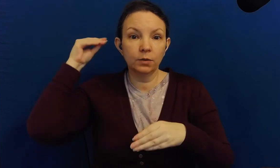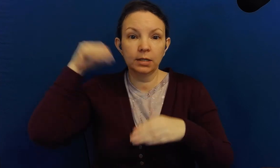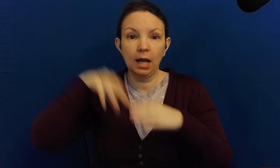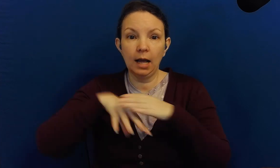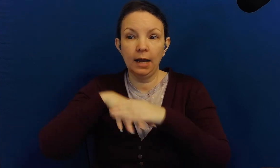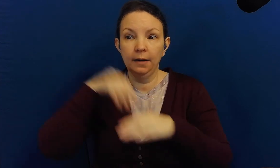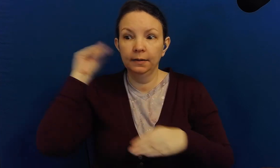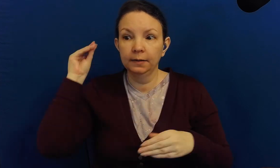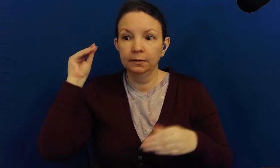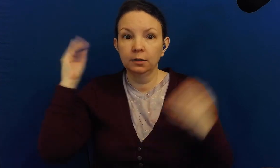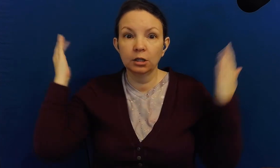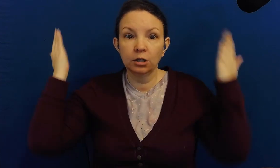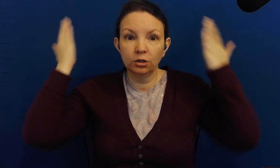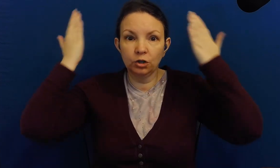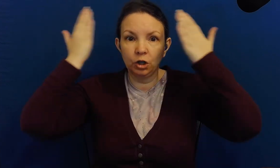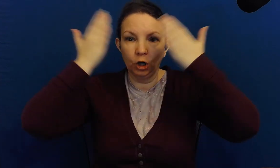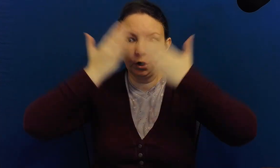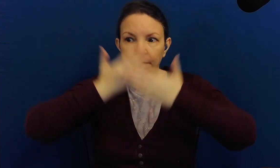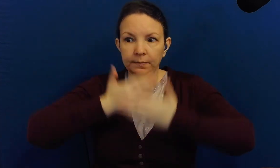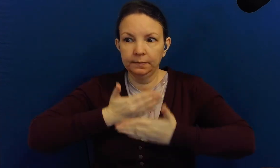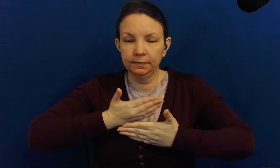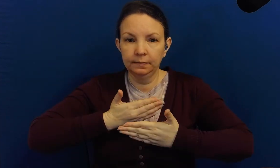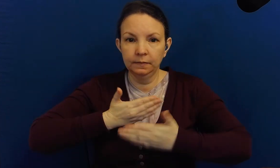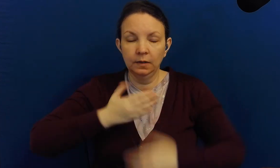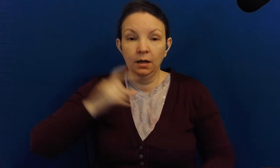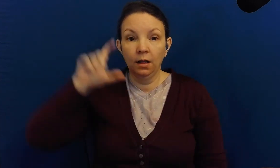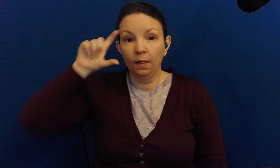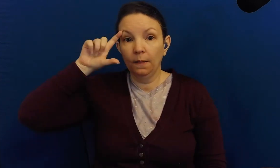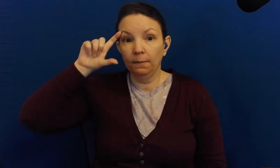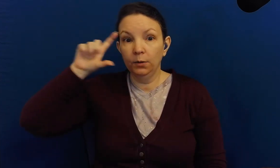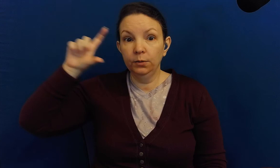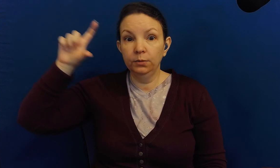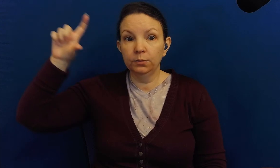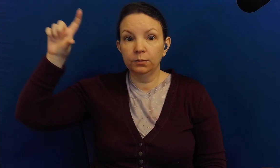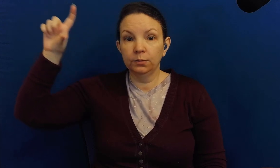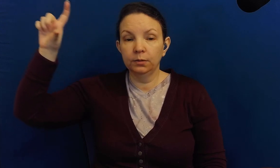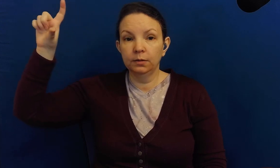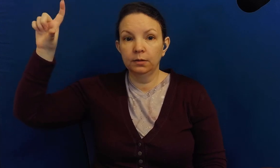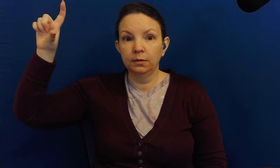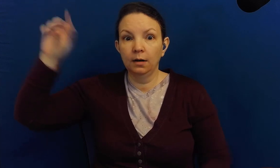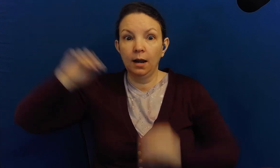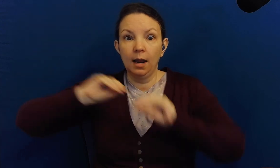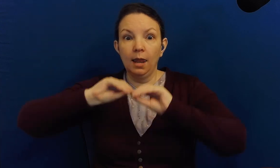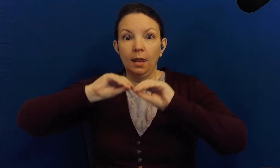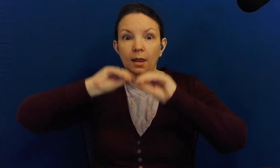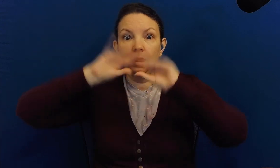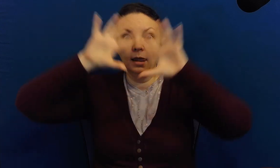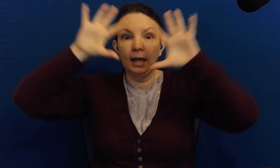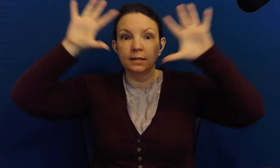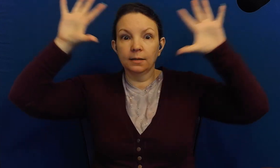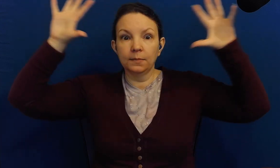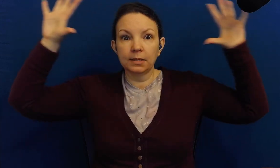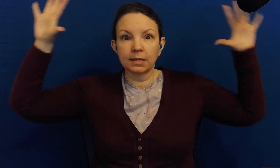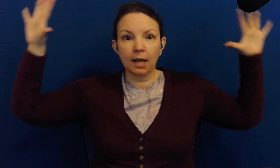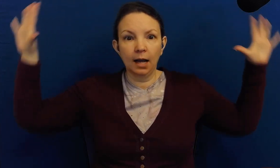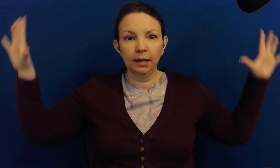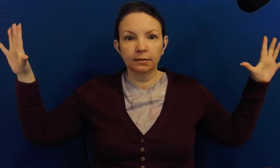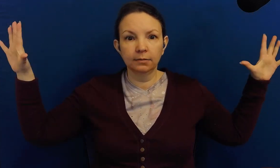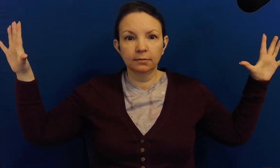Outside is dark. The moon lights up the sky.